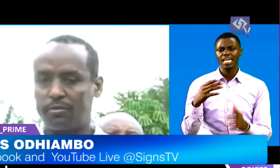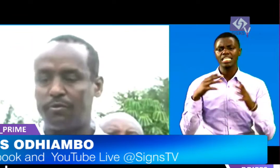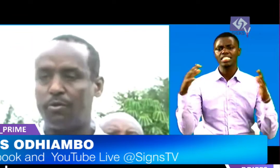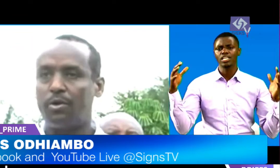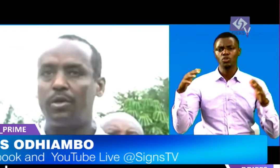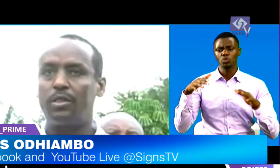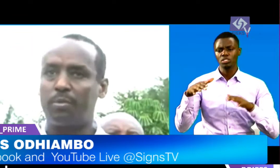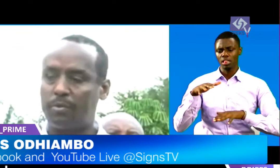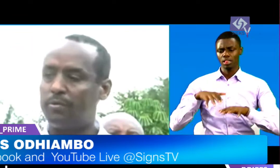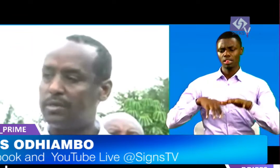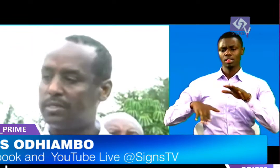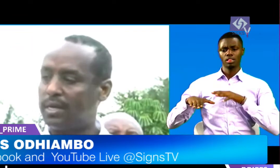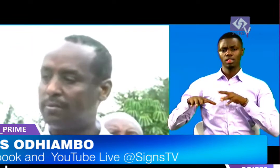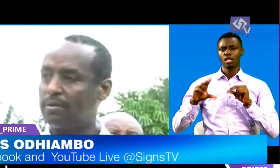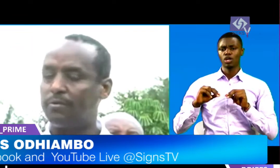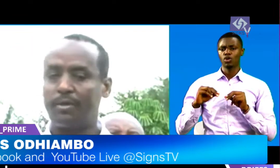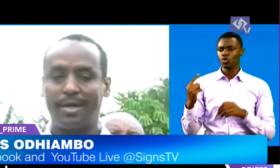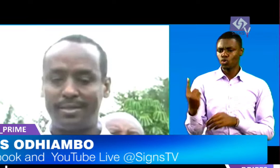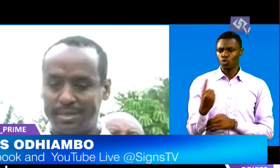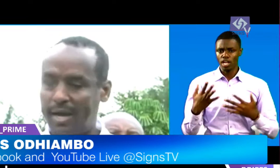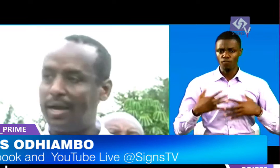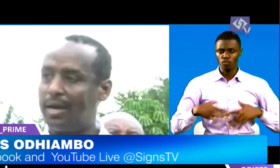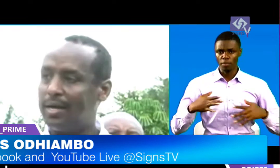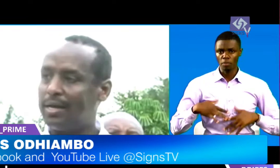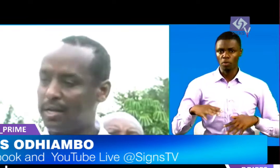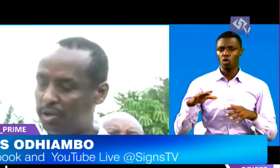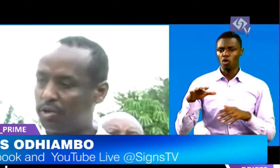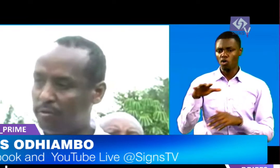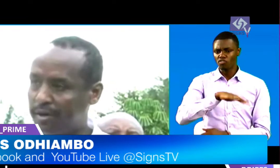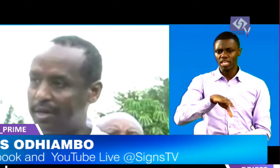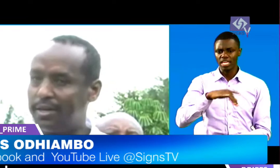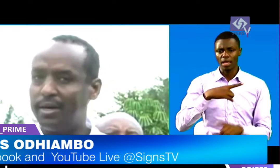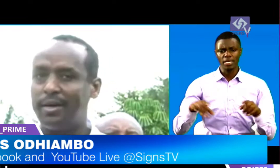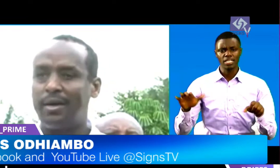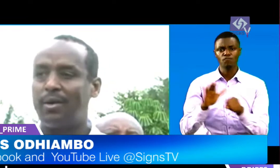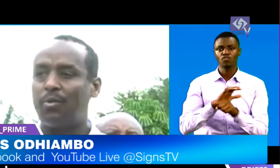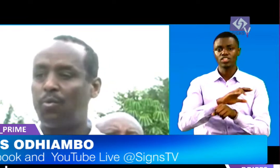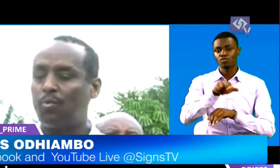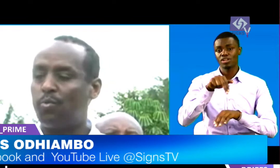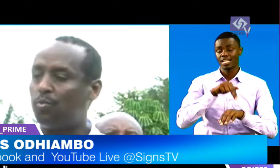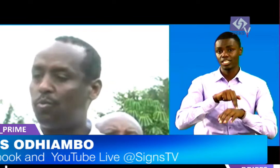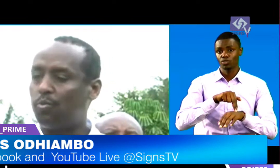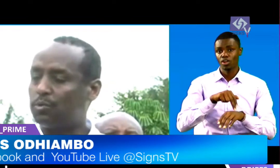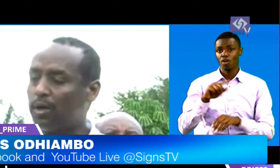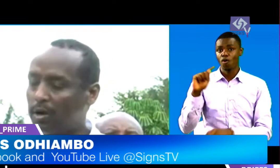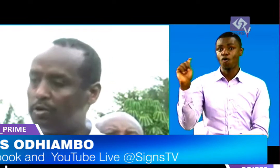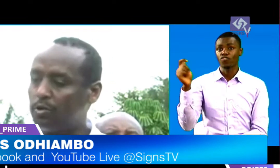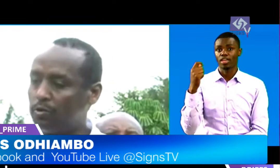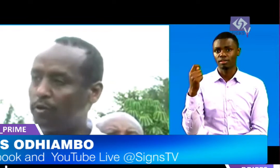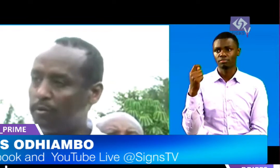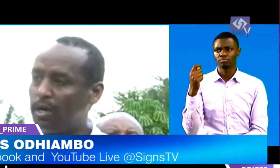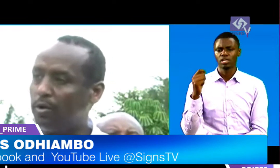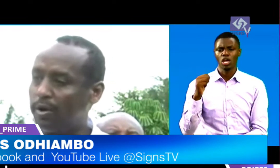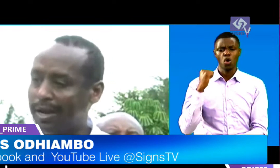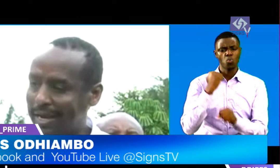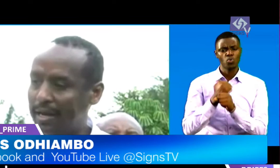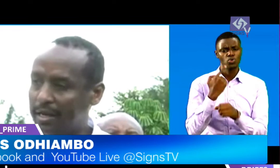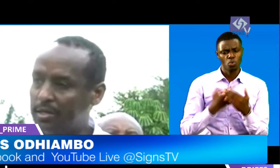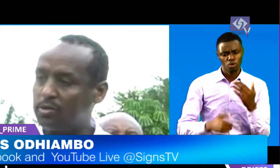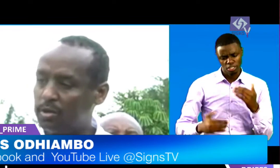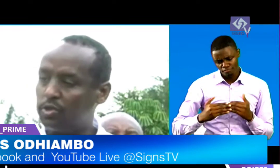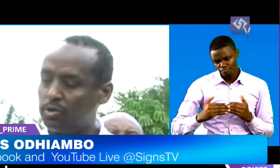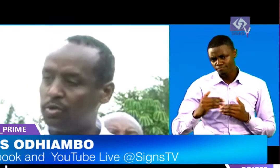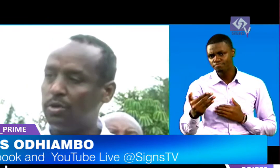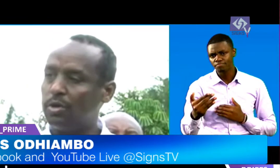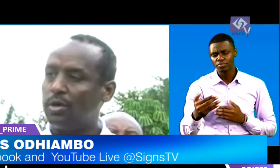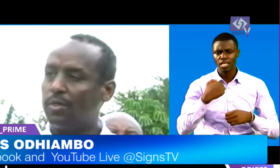not just for the people of this area, but for the entire nation of Kenya. What we are going to do from here on in